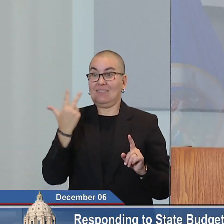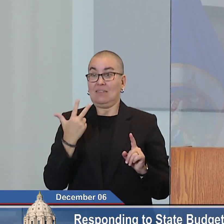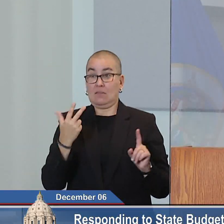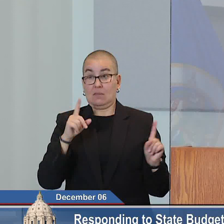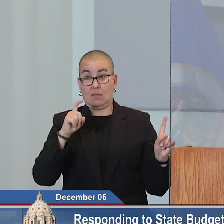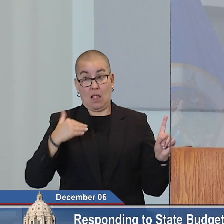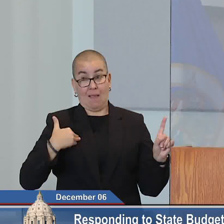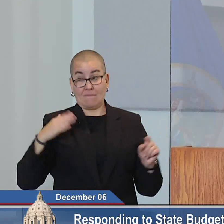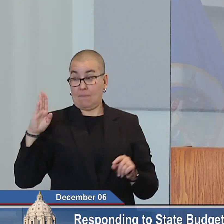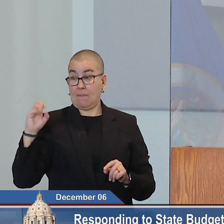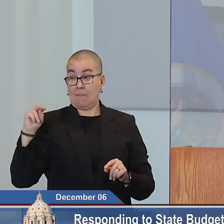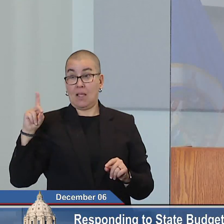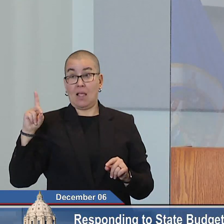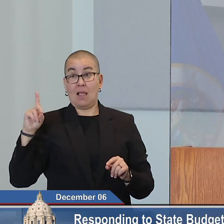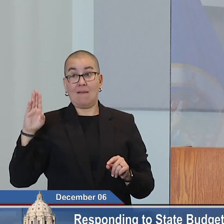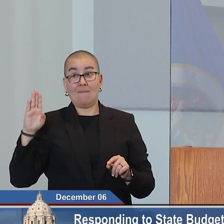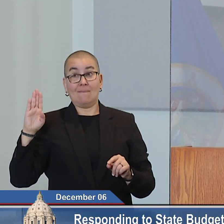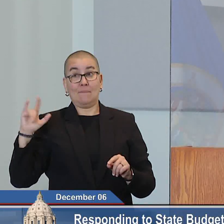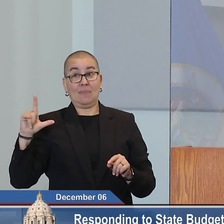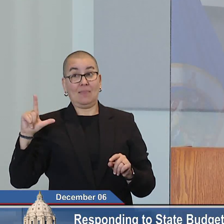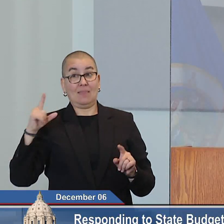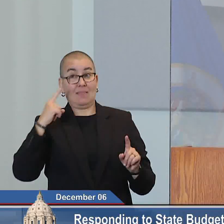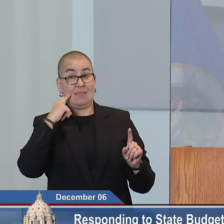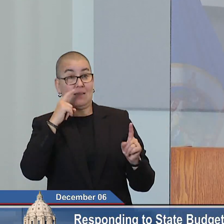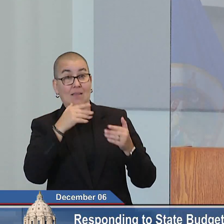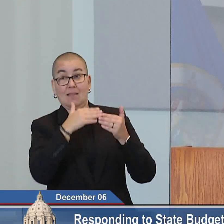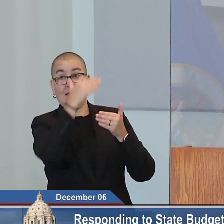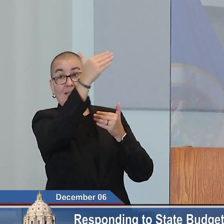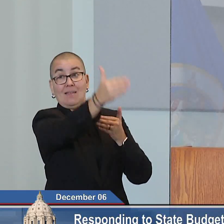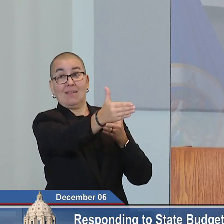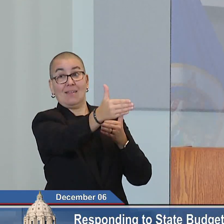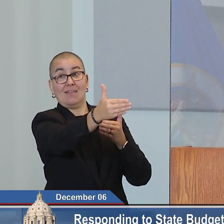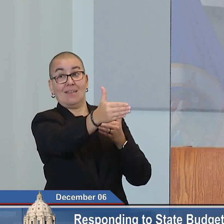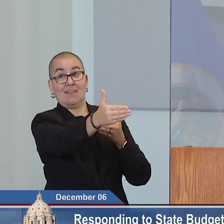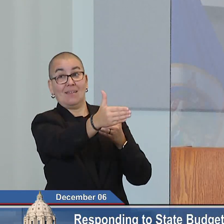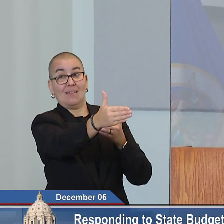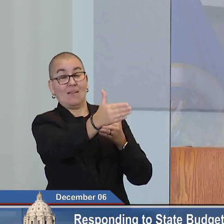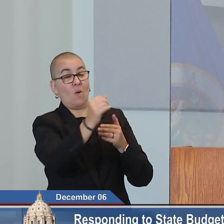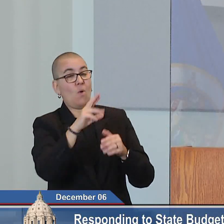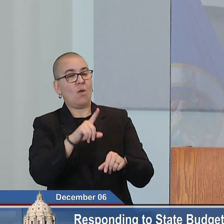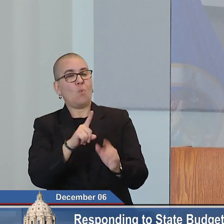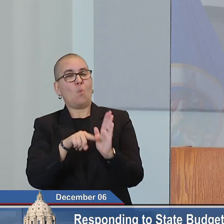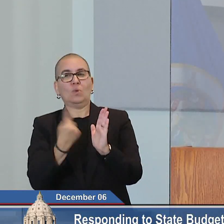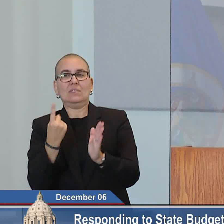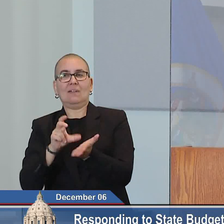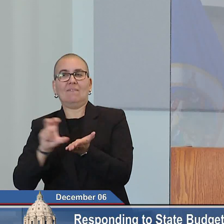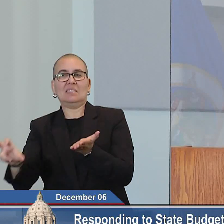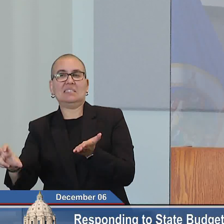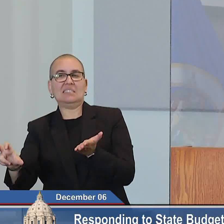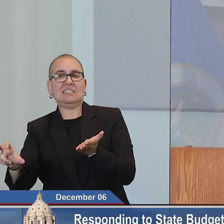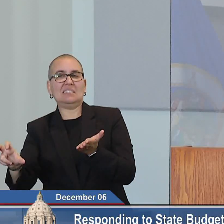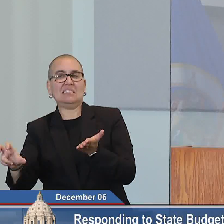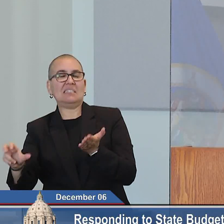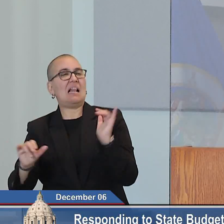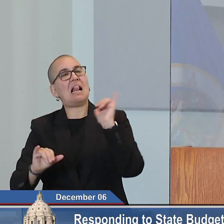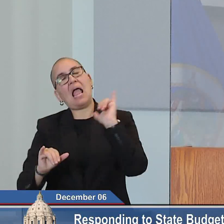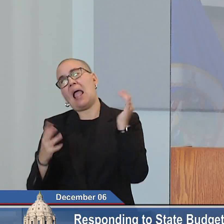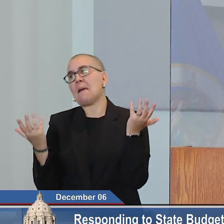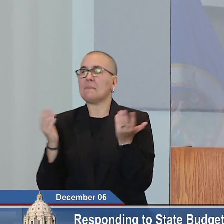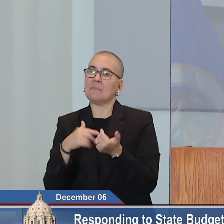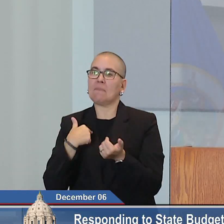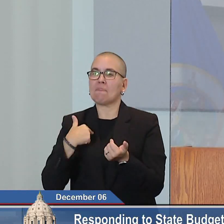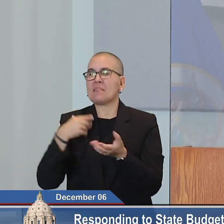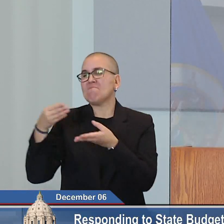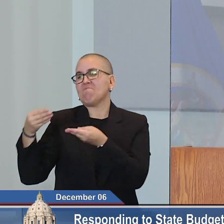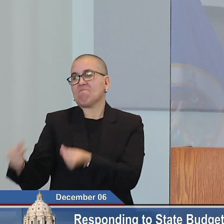for debt versus doing one-time funding and actually just having a spending bill to get your priorities advanced on infrastructure and